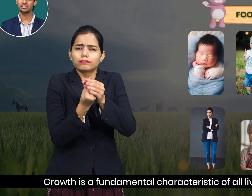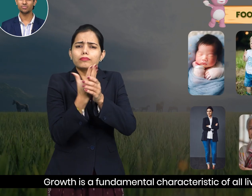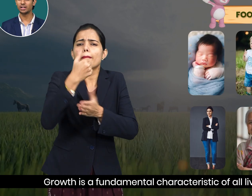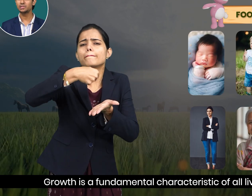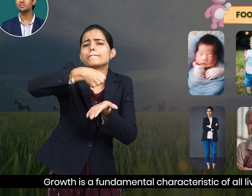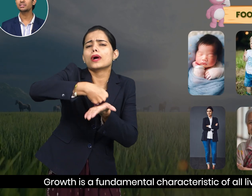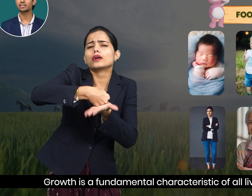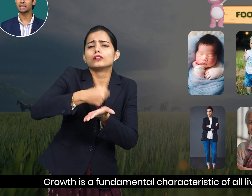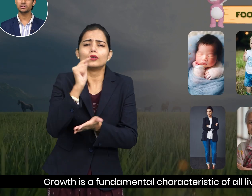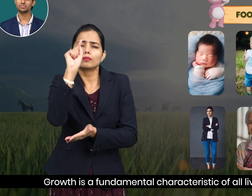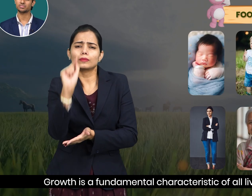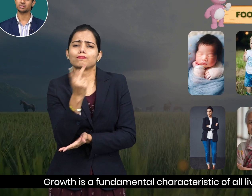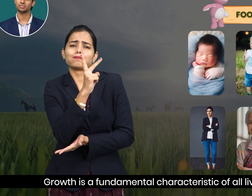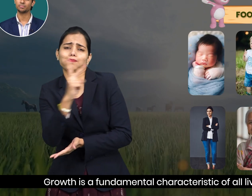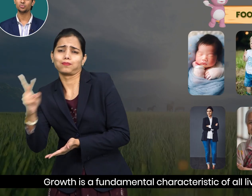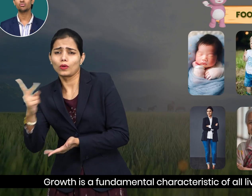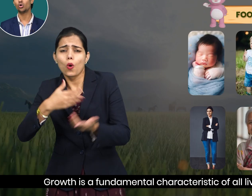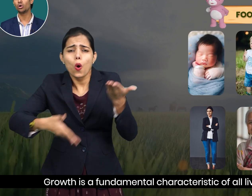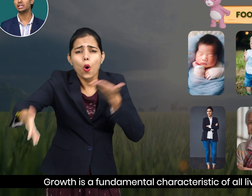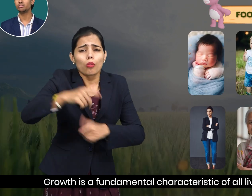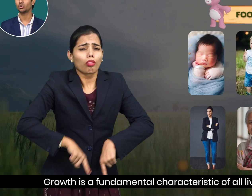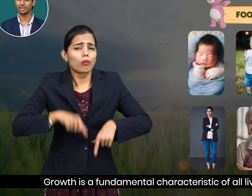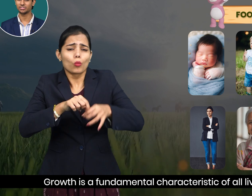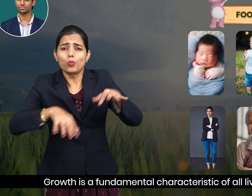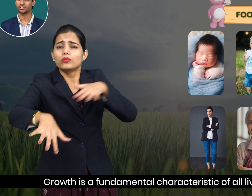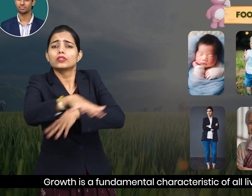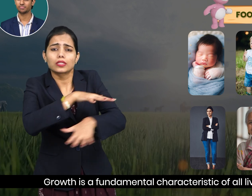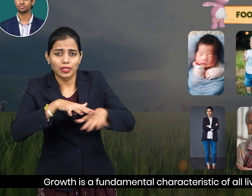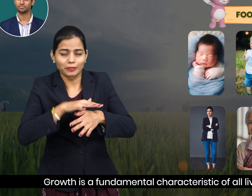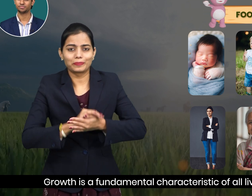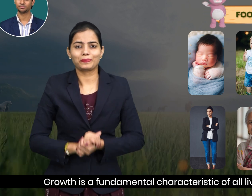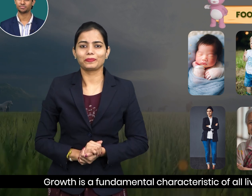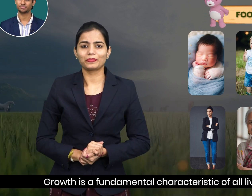Growth is a fundamental characteristic of all living organisms.